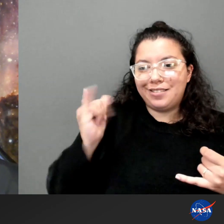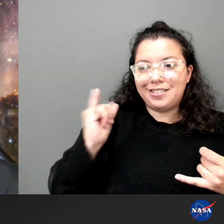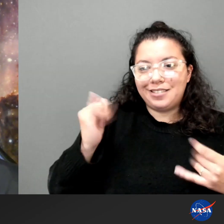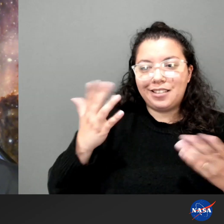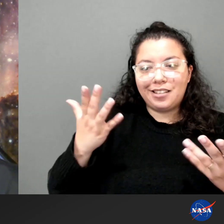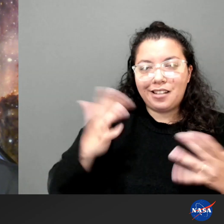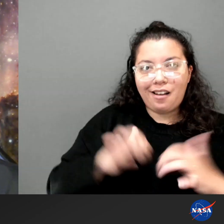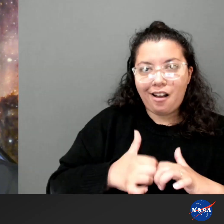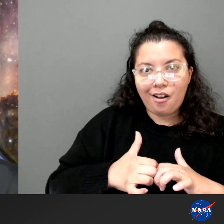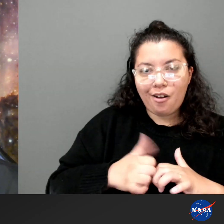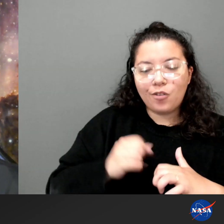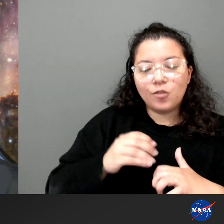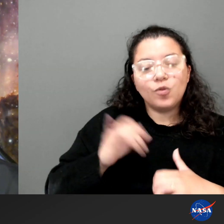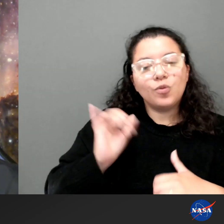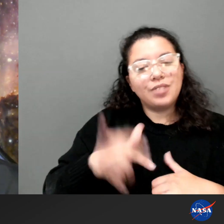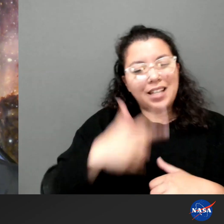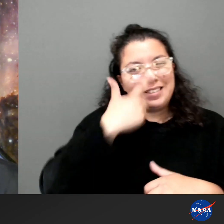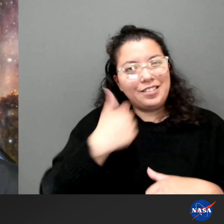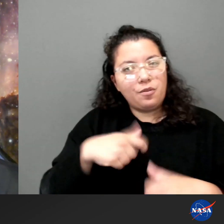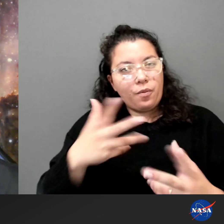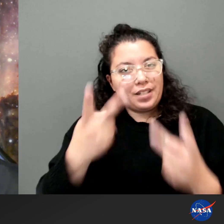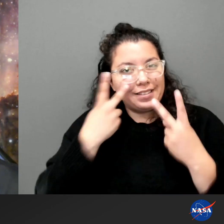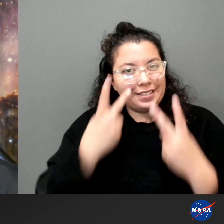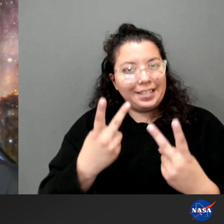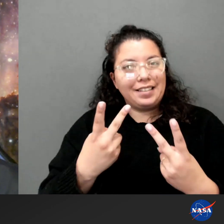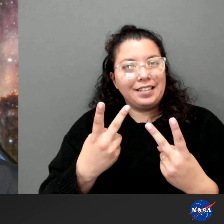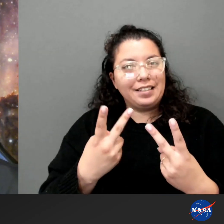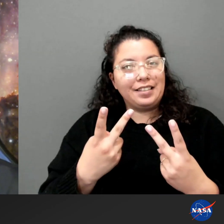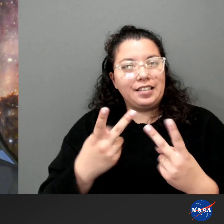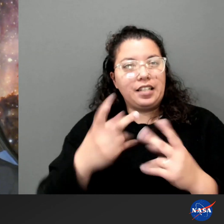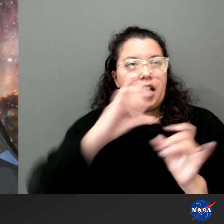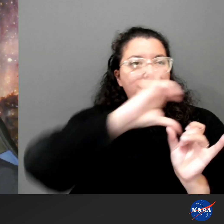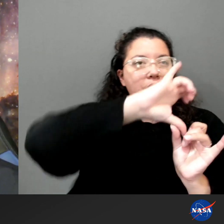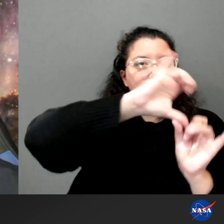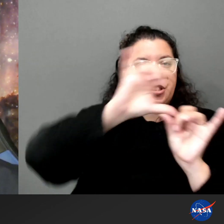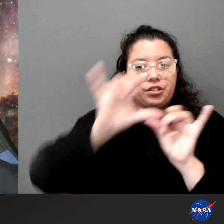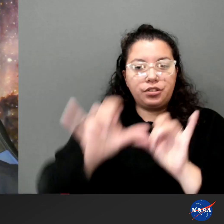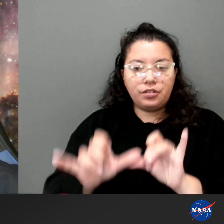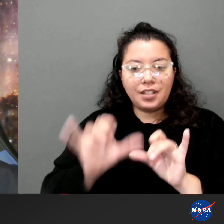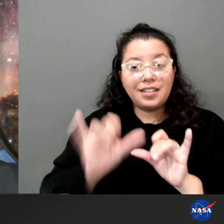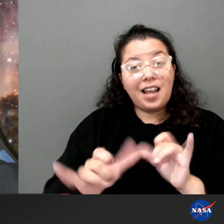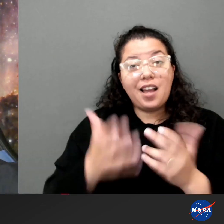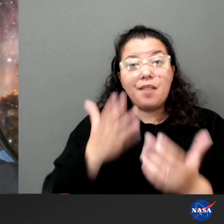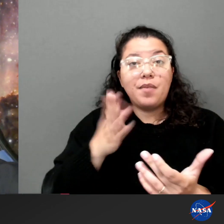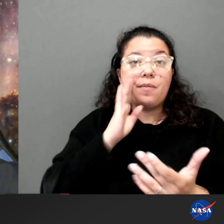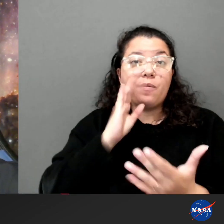here to see if it can tell us more about where we all came from in that sense.